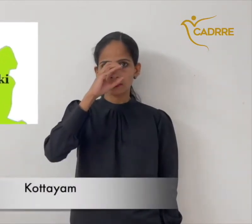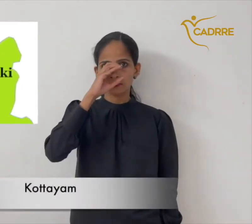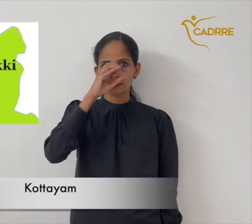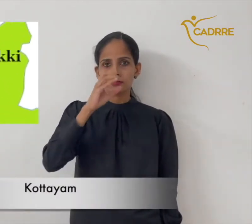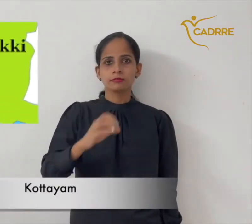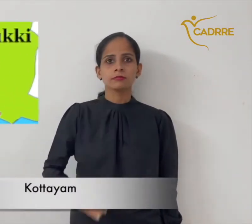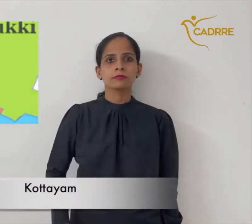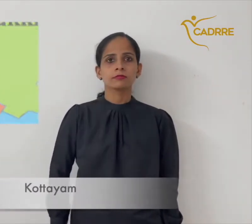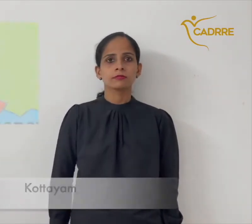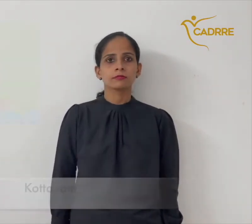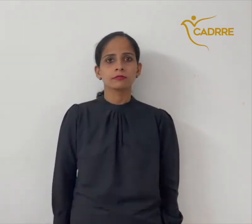Kottayam,